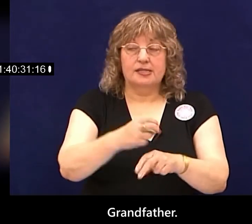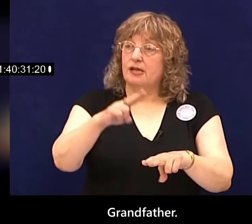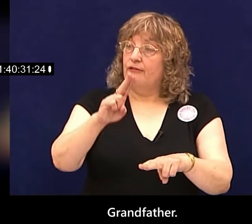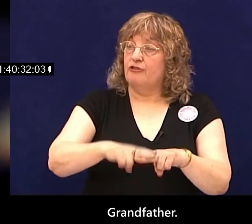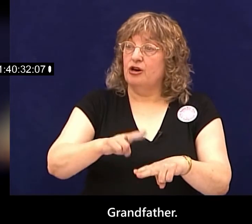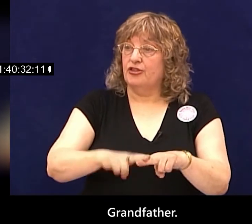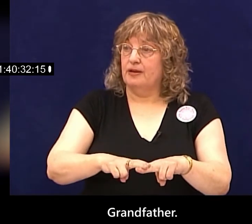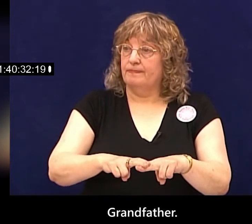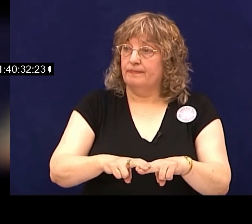grandfather.